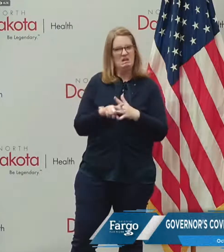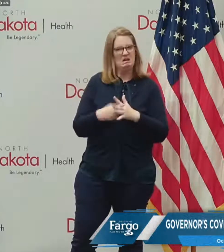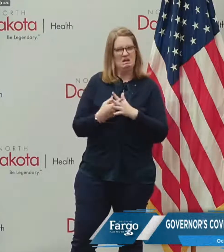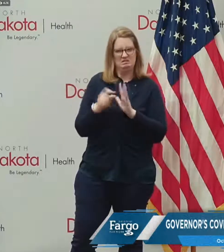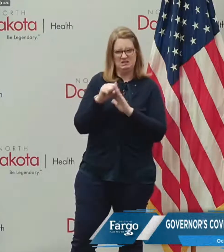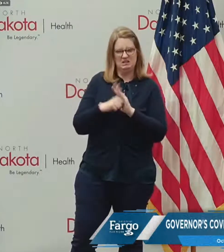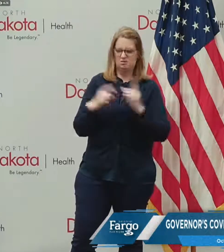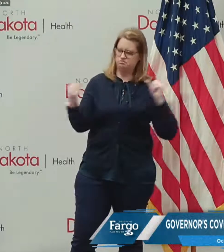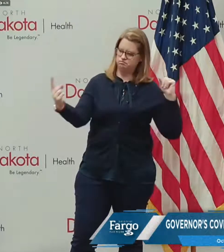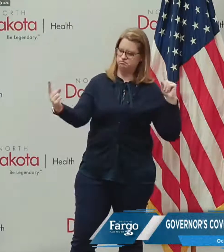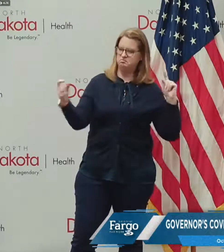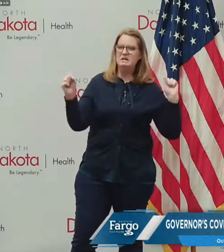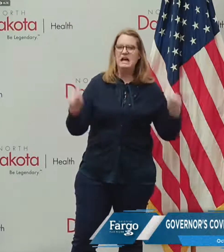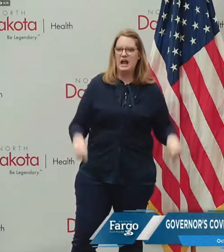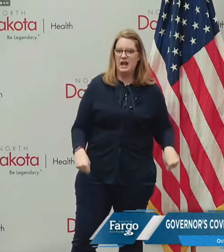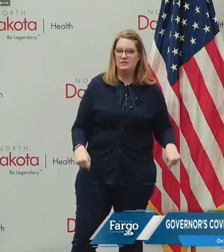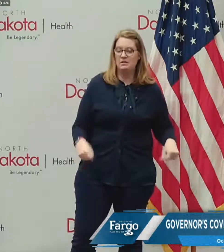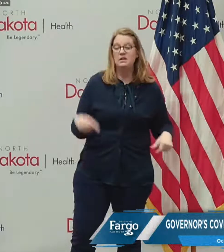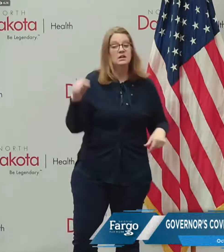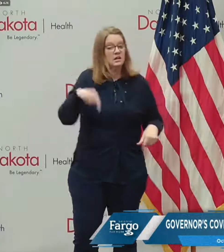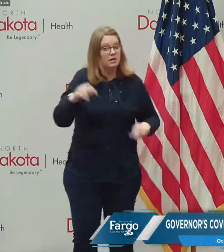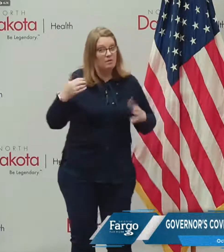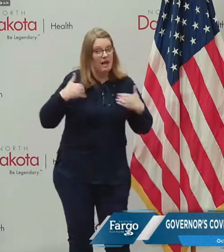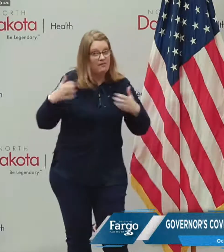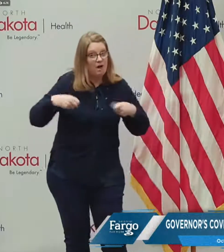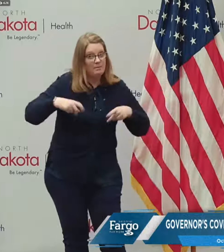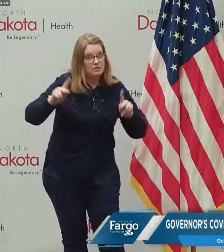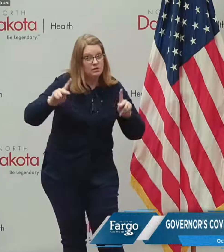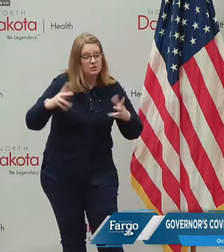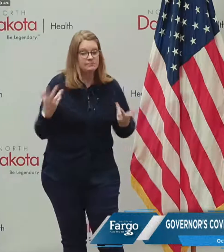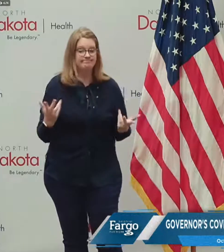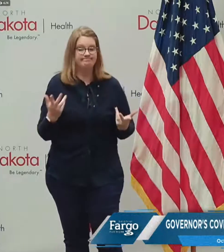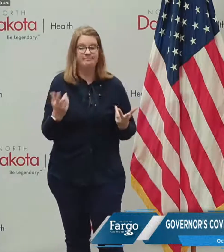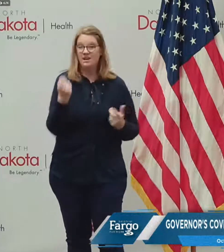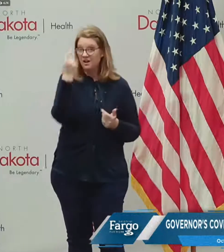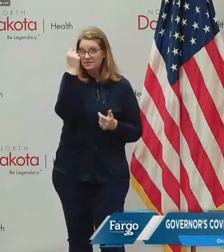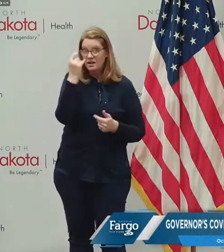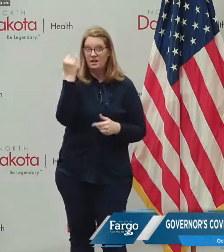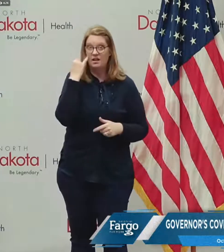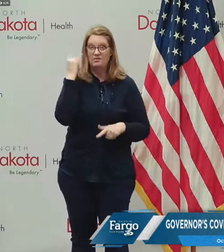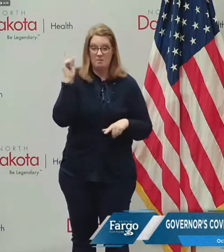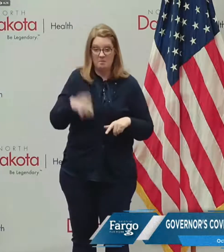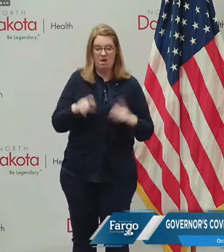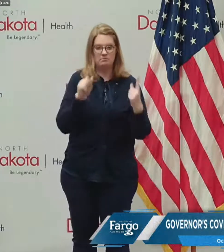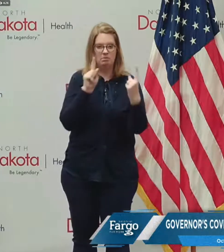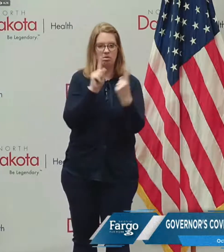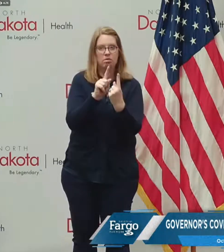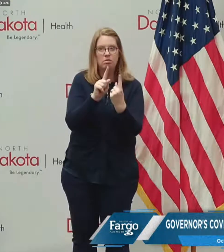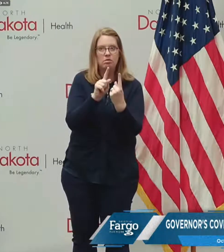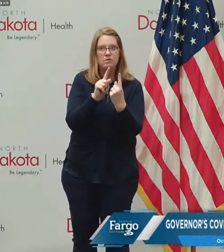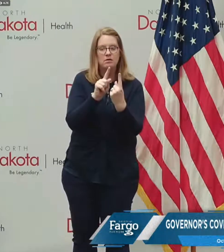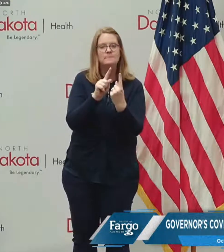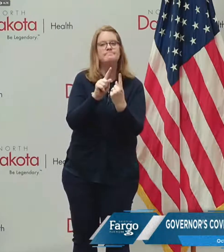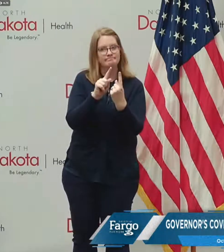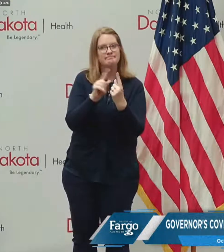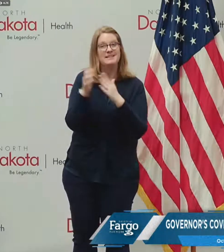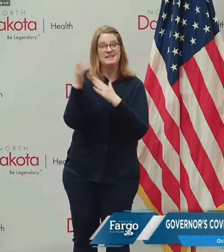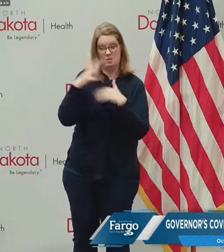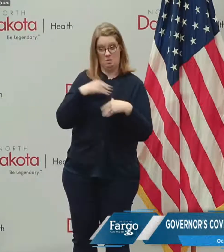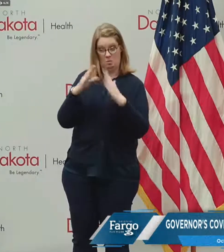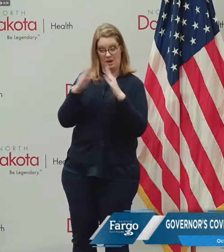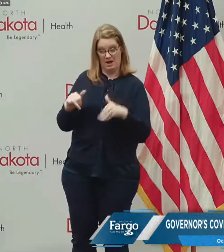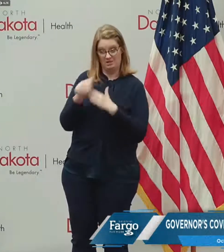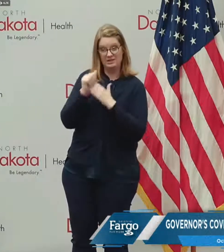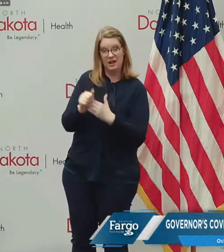that opportunity here in our state. When we're unable to physical distance, the White House guidelines went on to say, if you can't physical